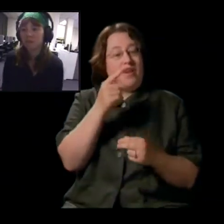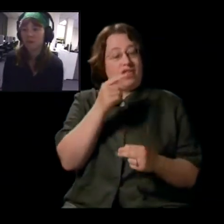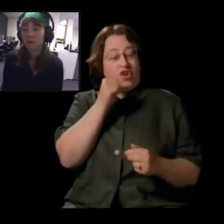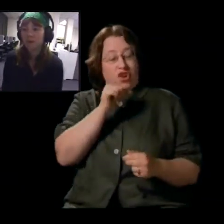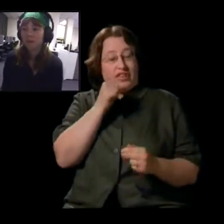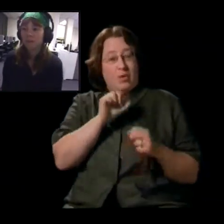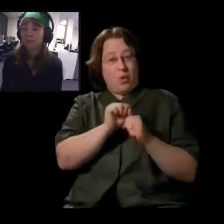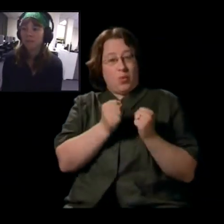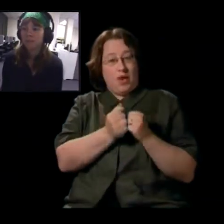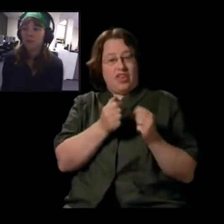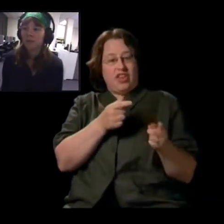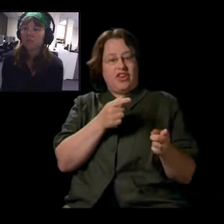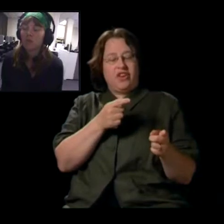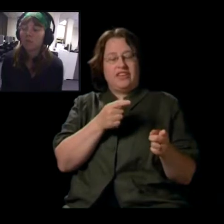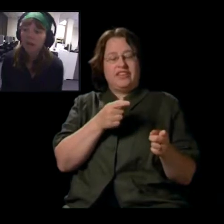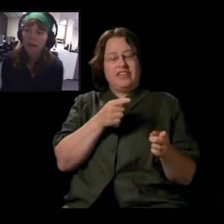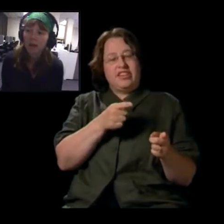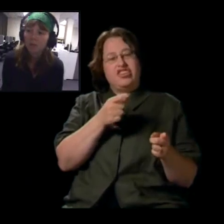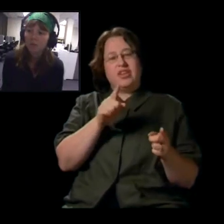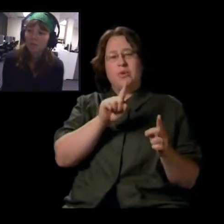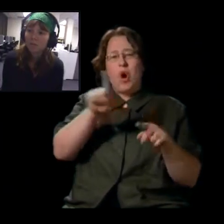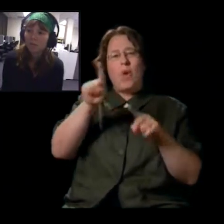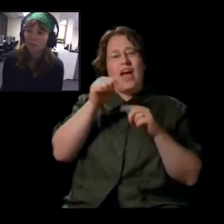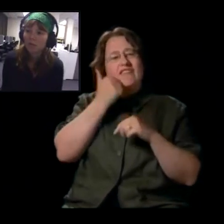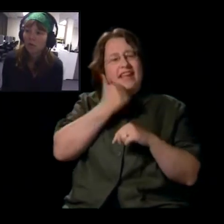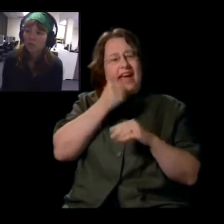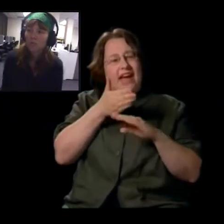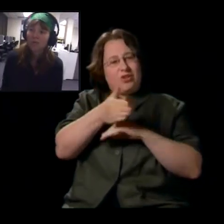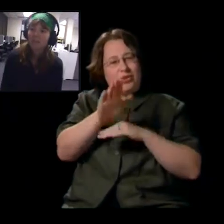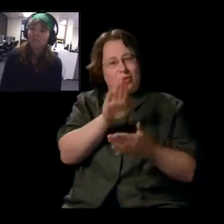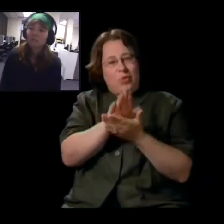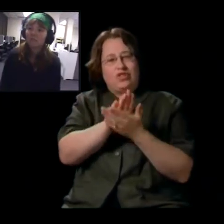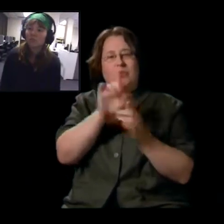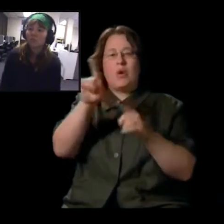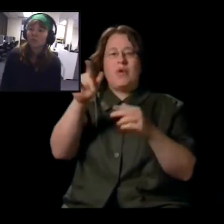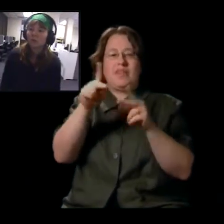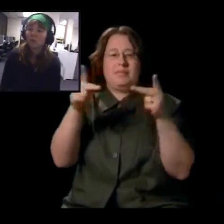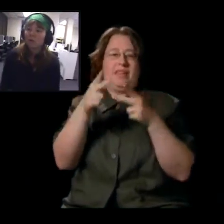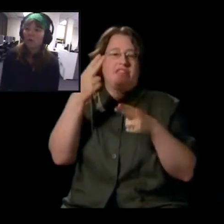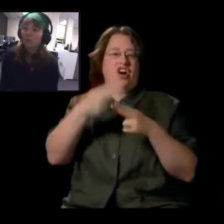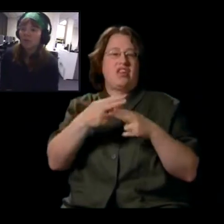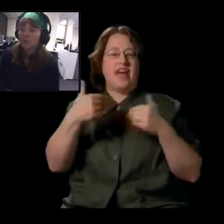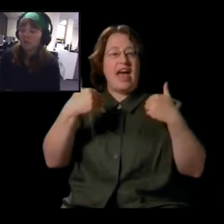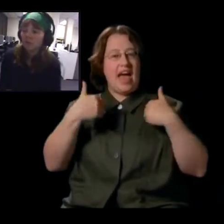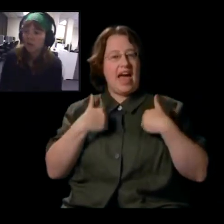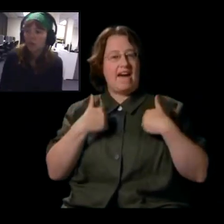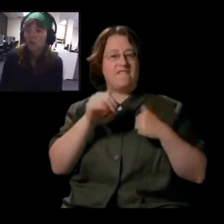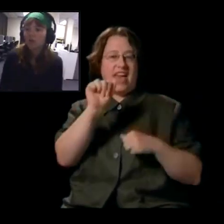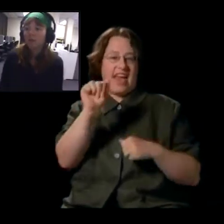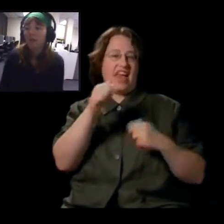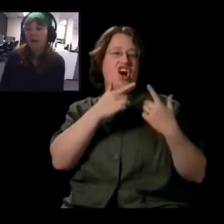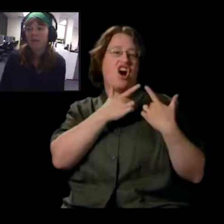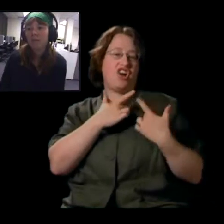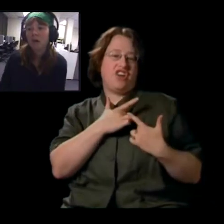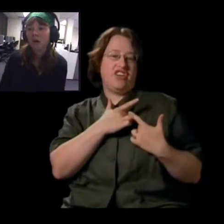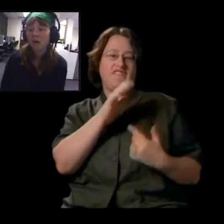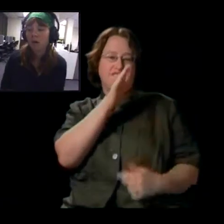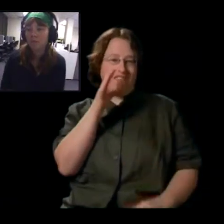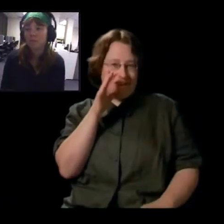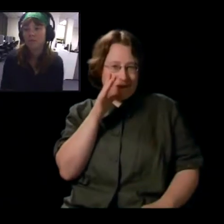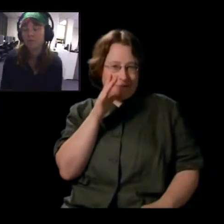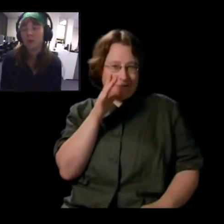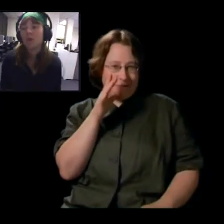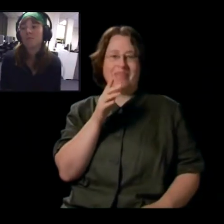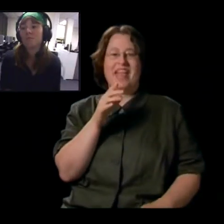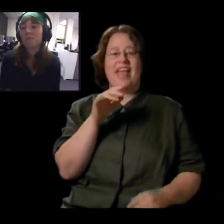was before. So every day I worked with this girl who went to a place called Have a